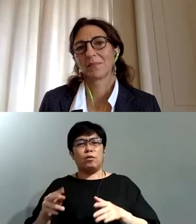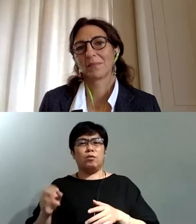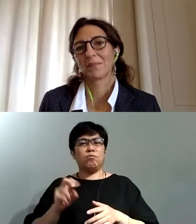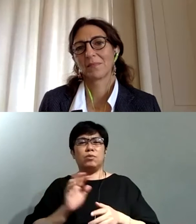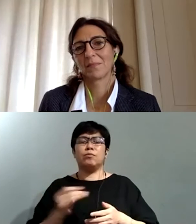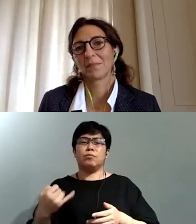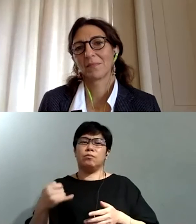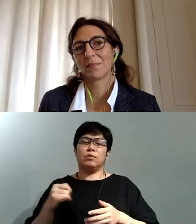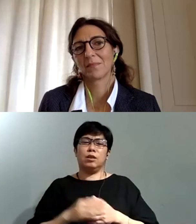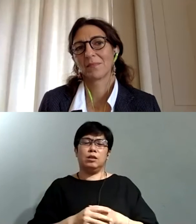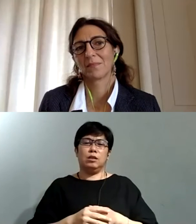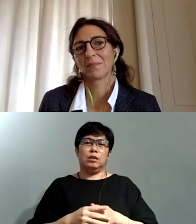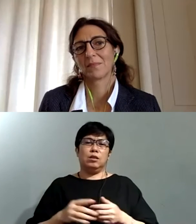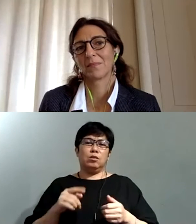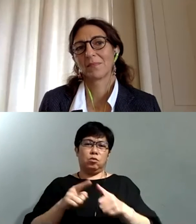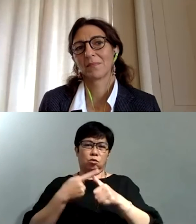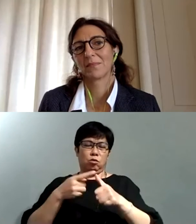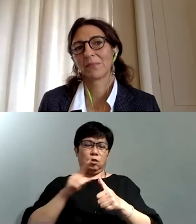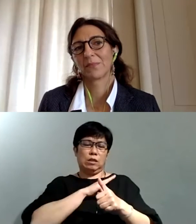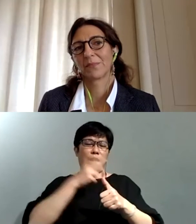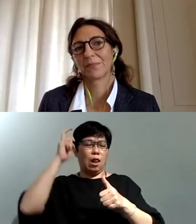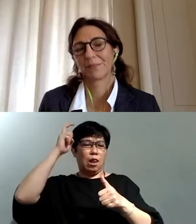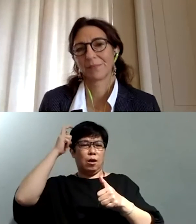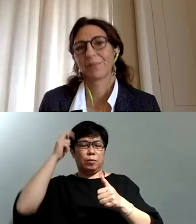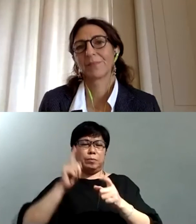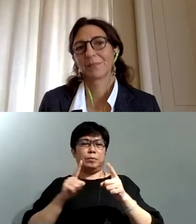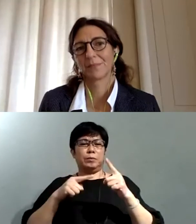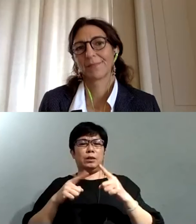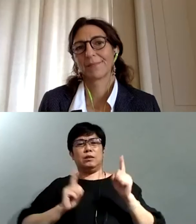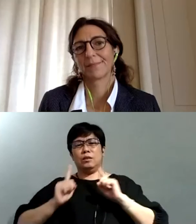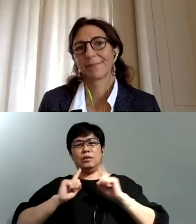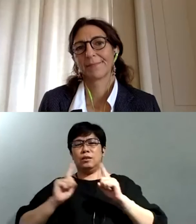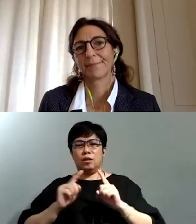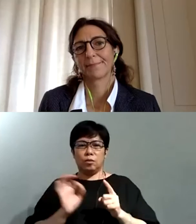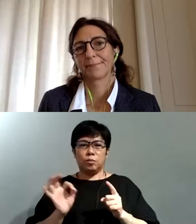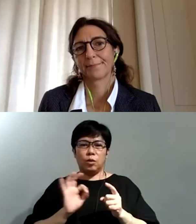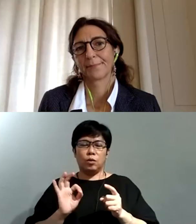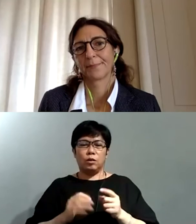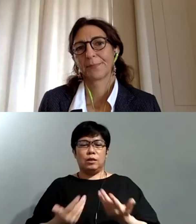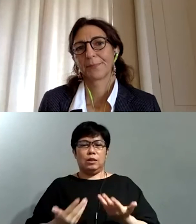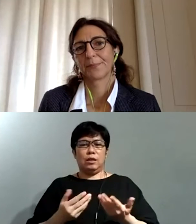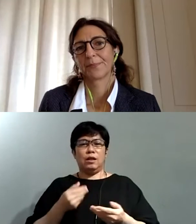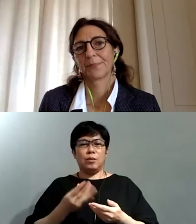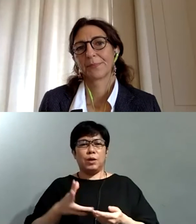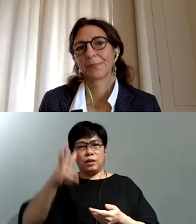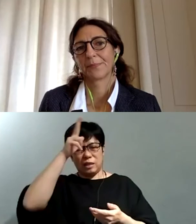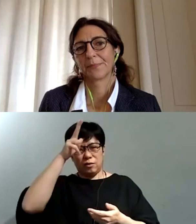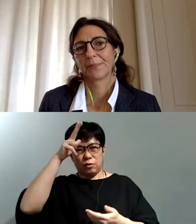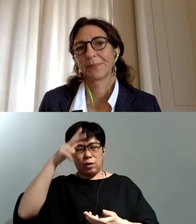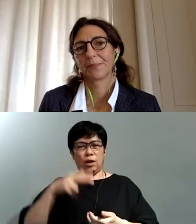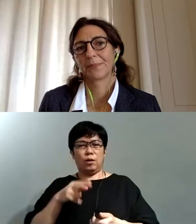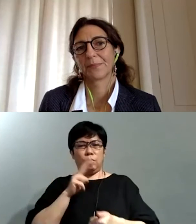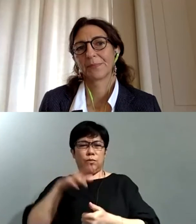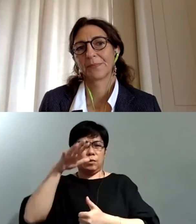enjoying are being rolled back by the authority. And this is really, really serious. And many people,